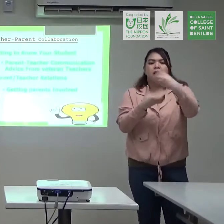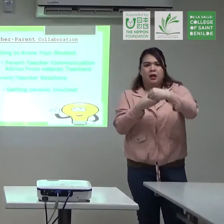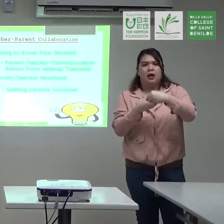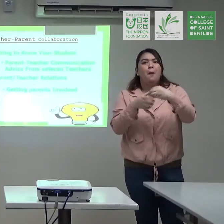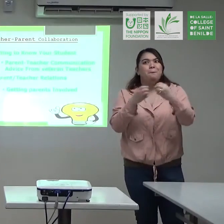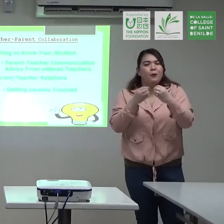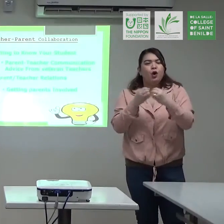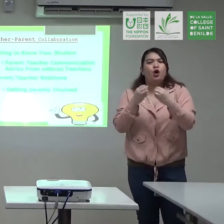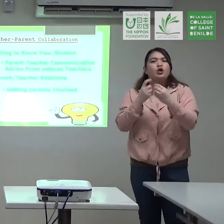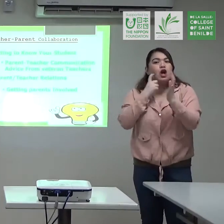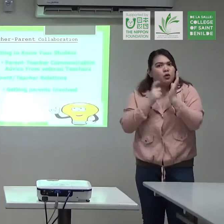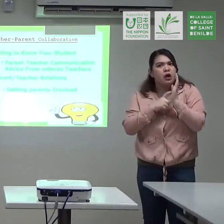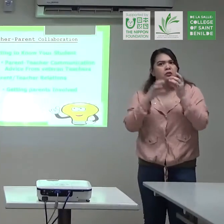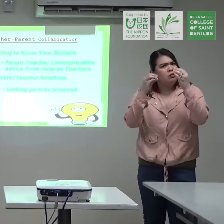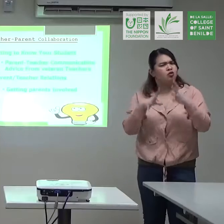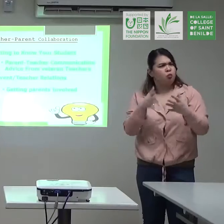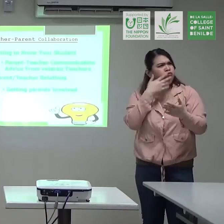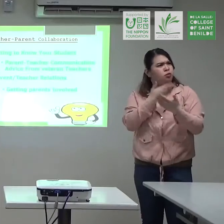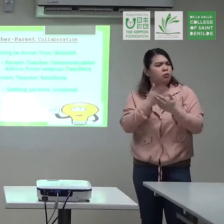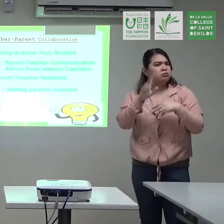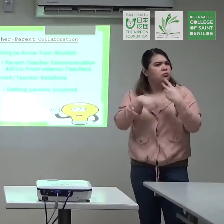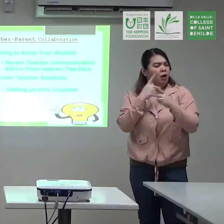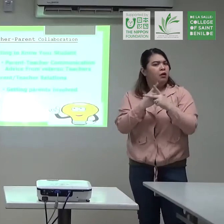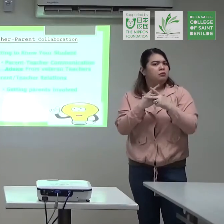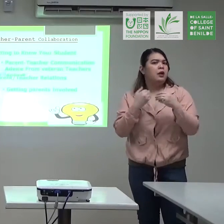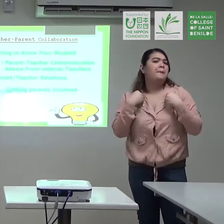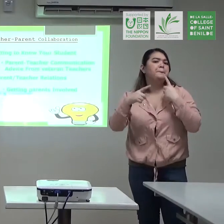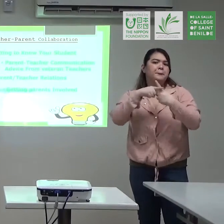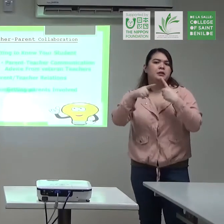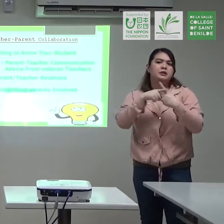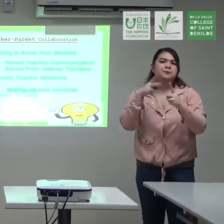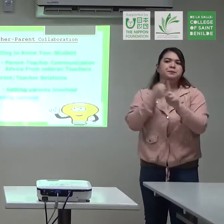more if you keep them involved.